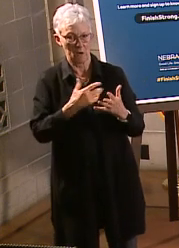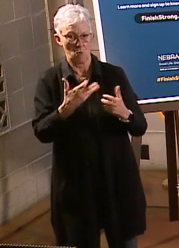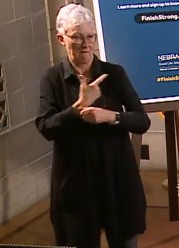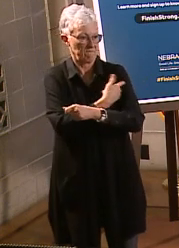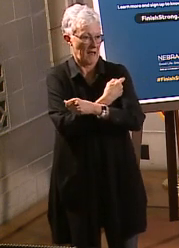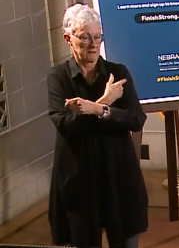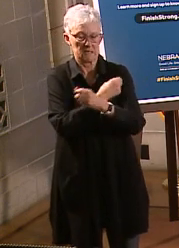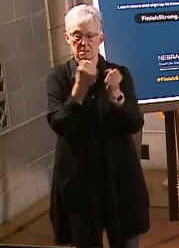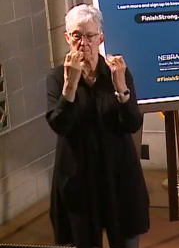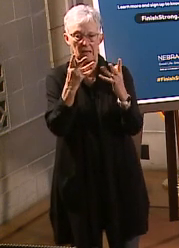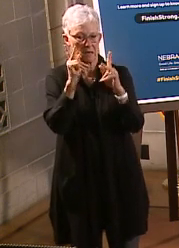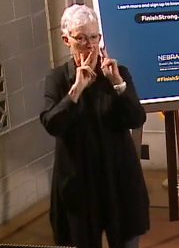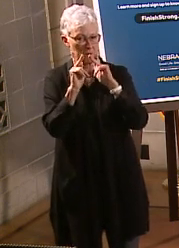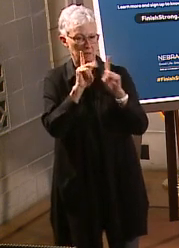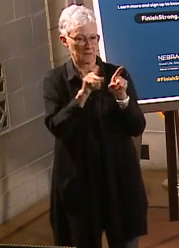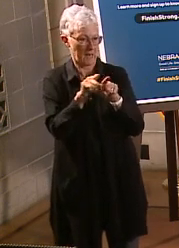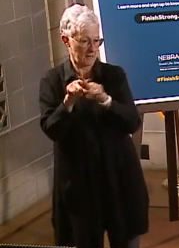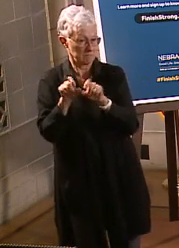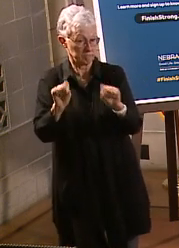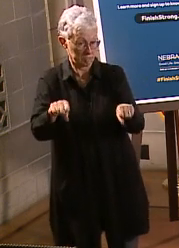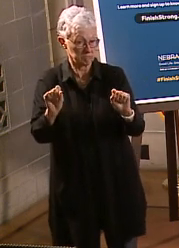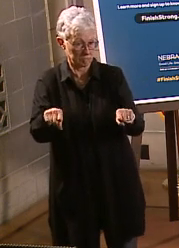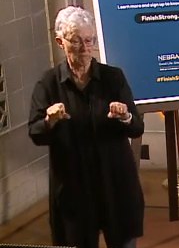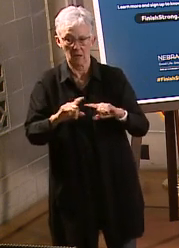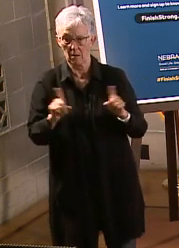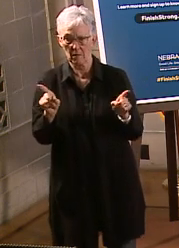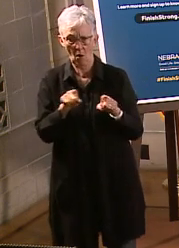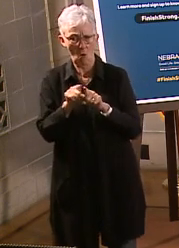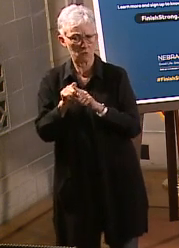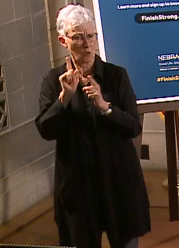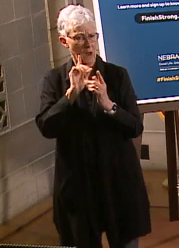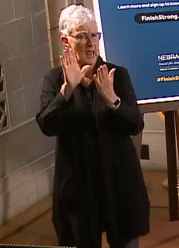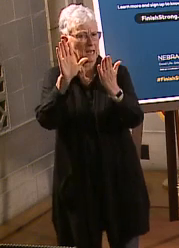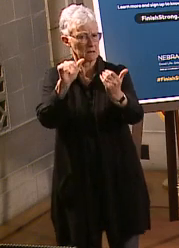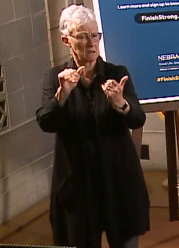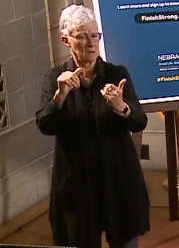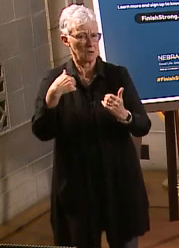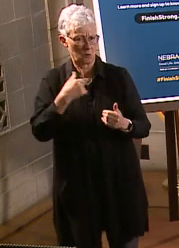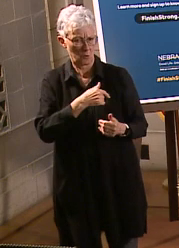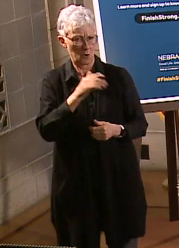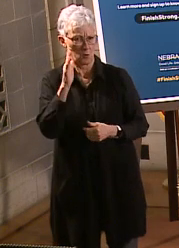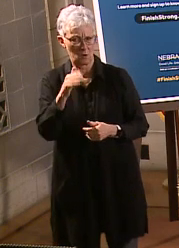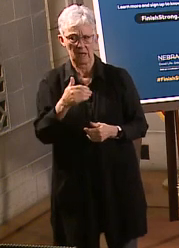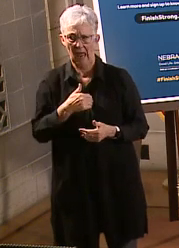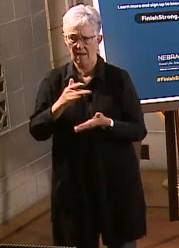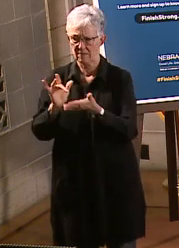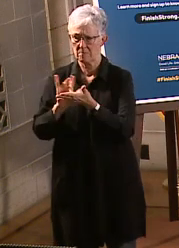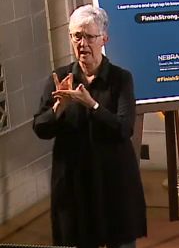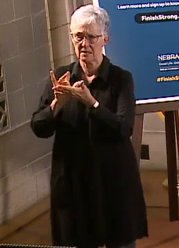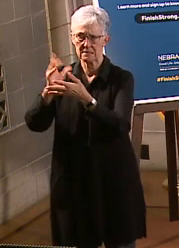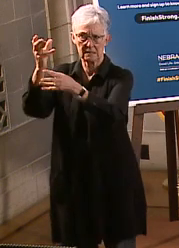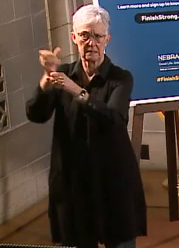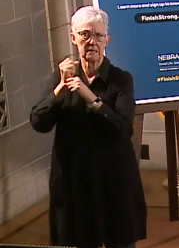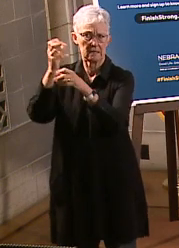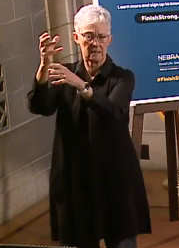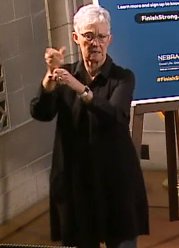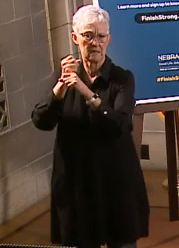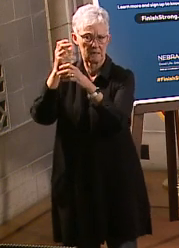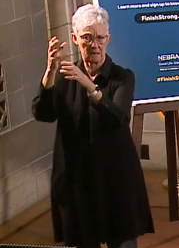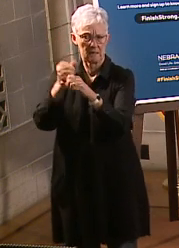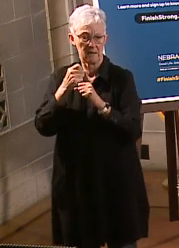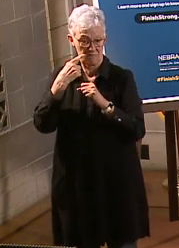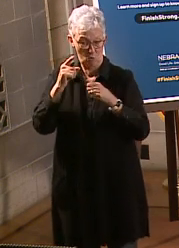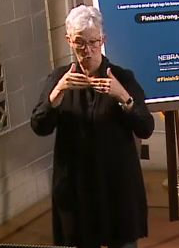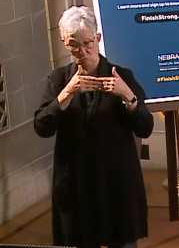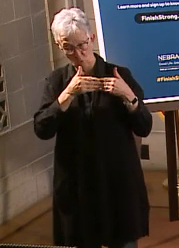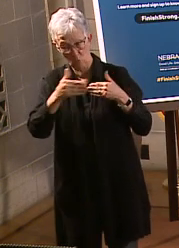as possible. But we also anticipate that we're going to be having vaccines come into the state throughout the course of the year, certainly